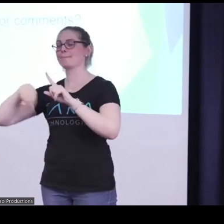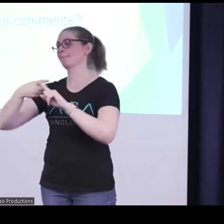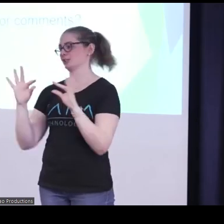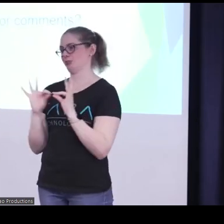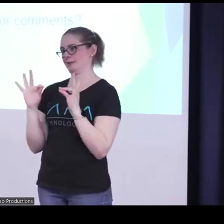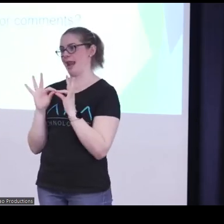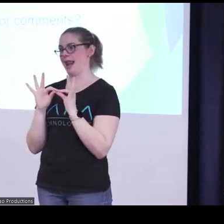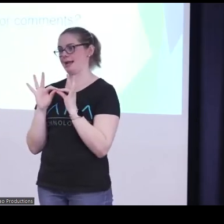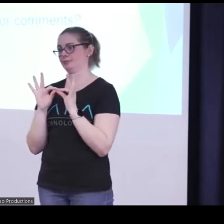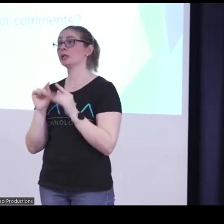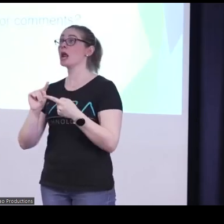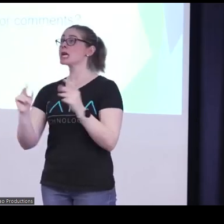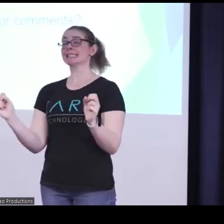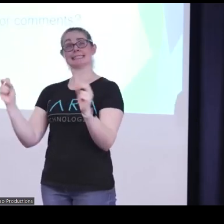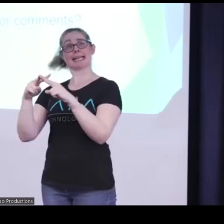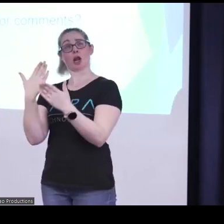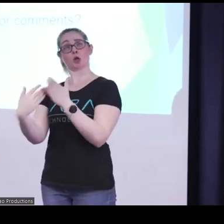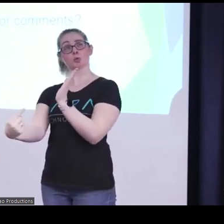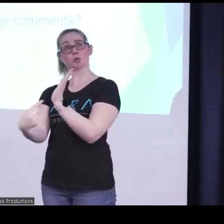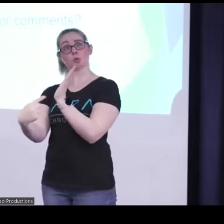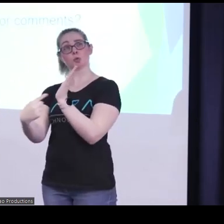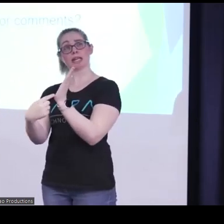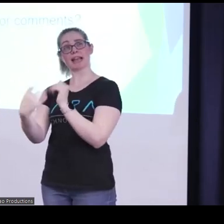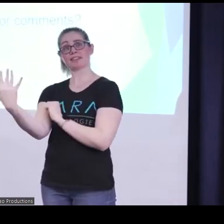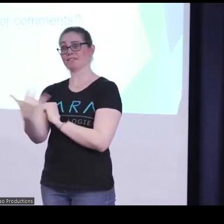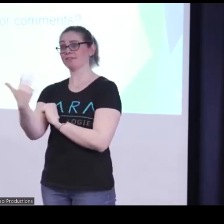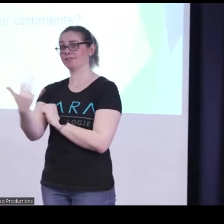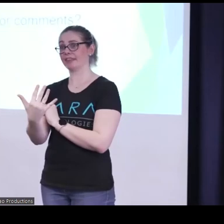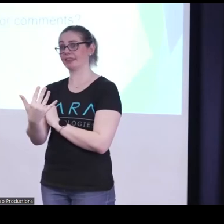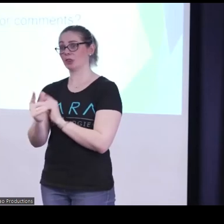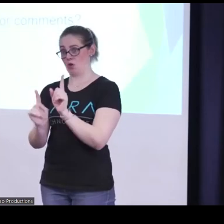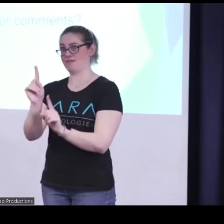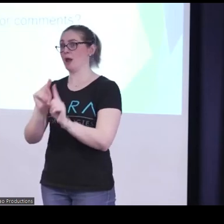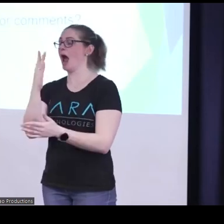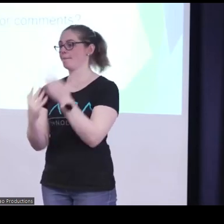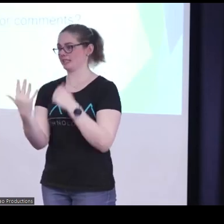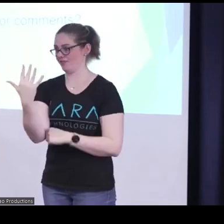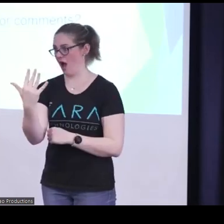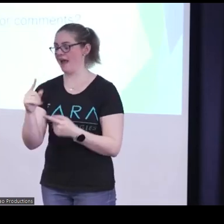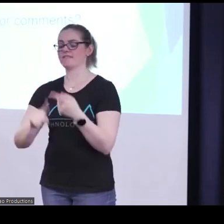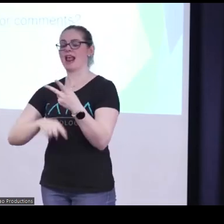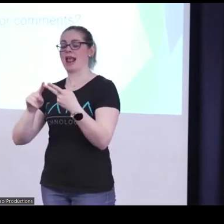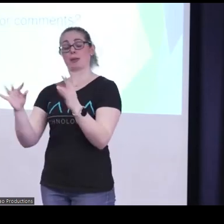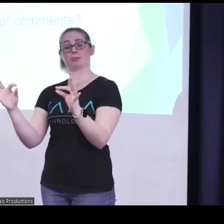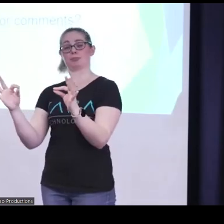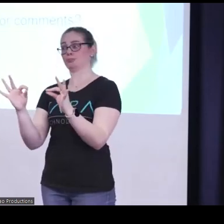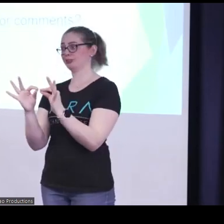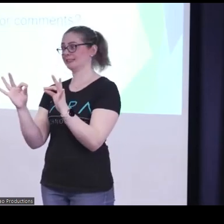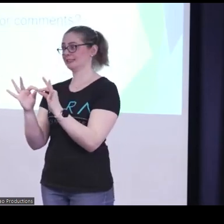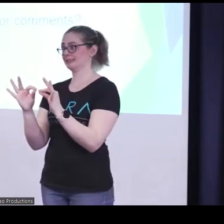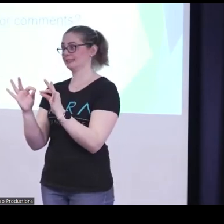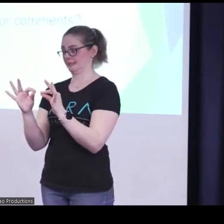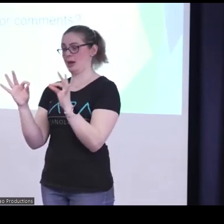We'll also be presenting in Sydney and Brisbane. I think Sydney is on Tuesday the 15th of